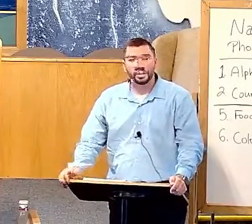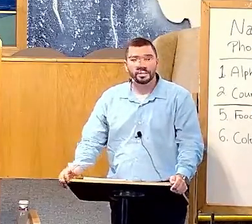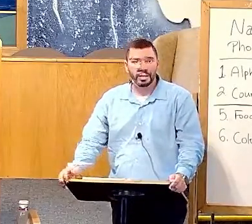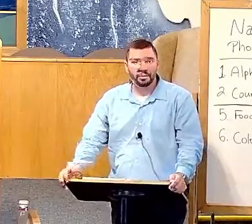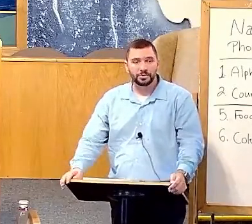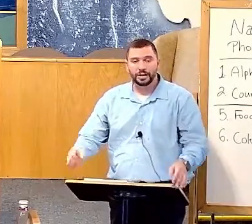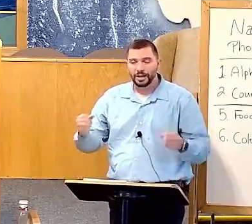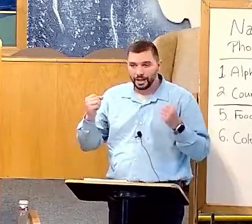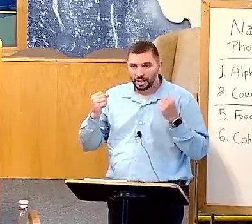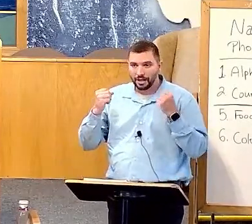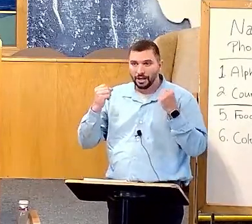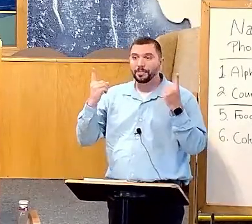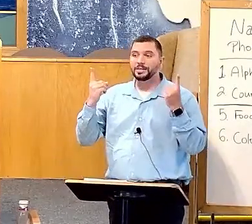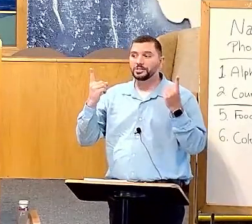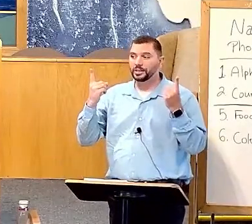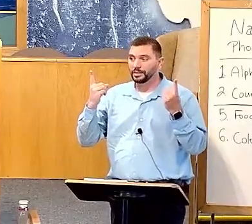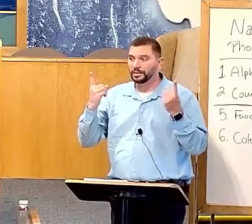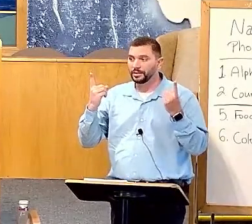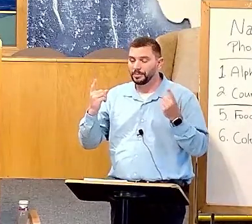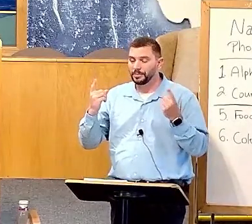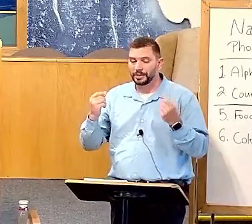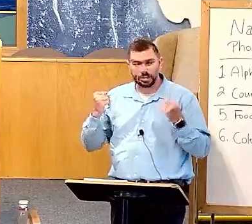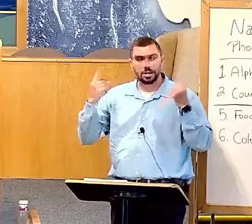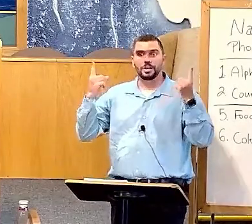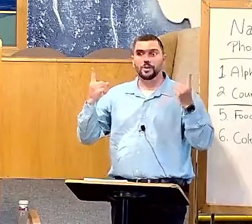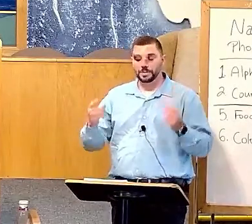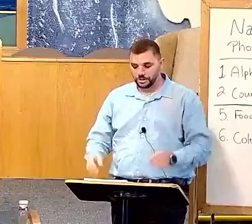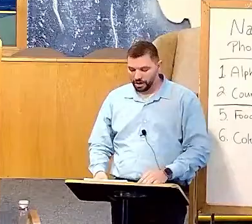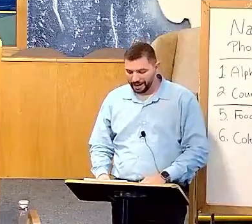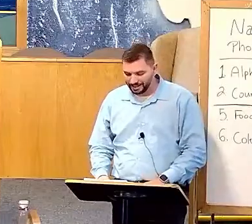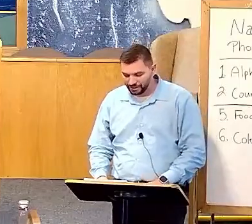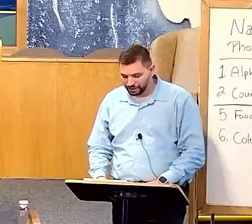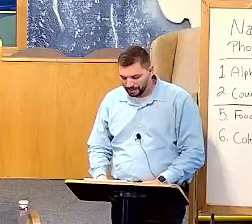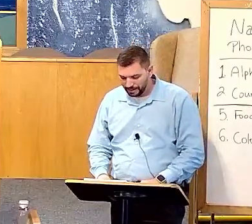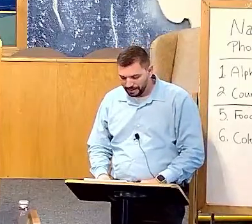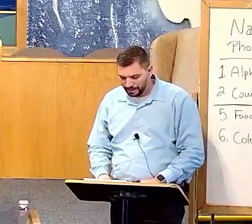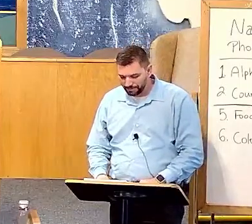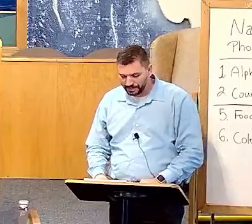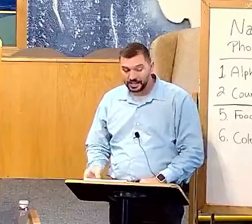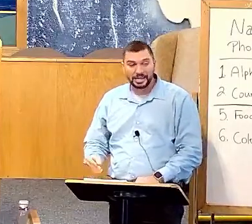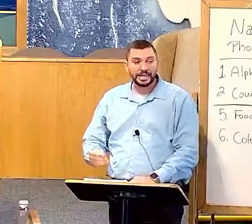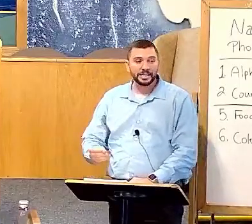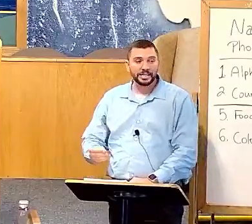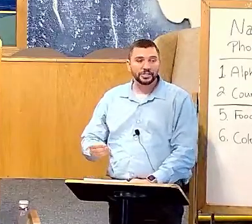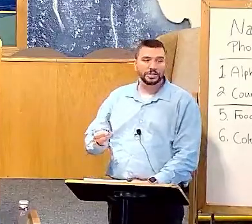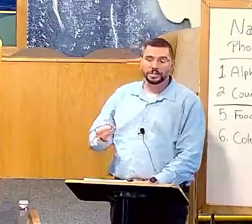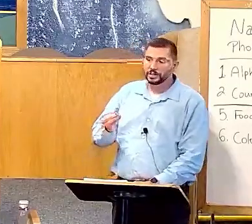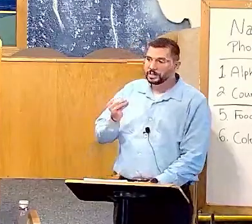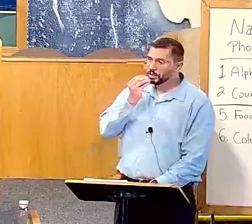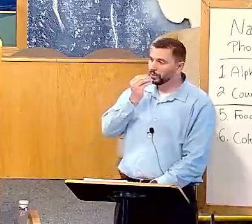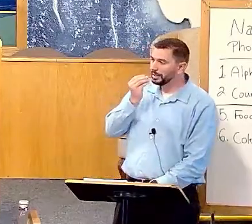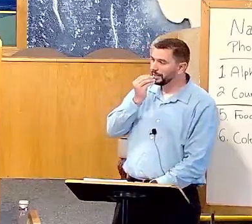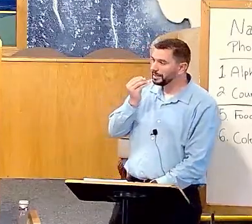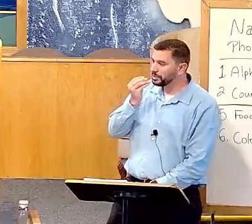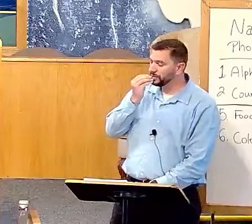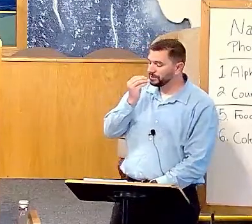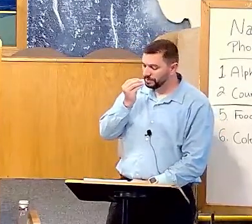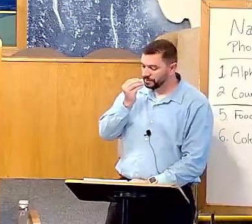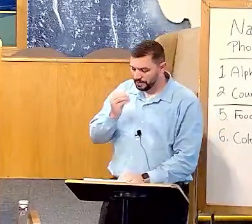sound, amazing, because it opens your eyes. To eat, you're going to go like this. But